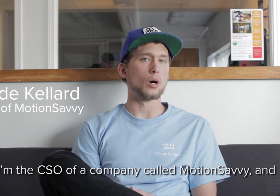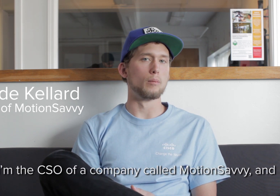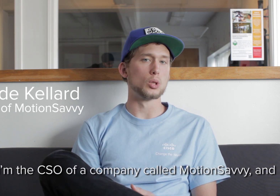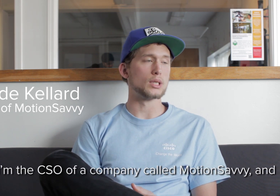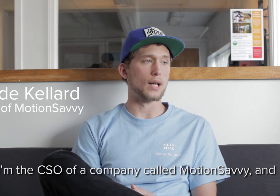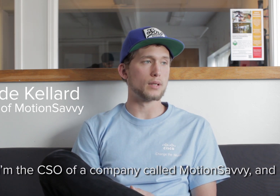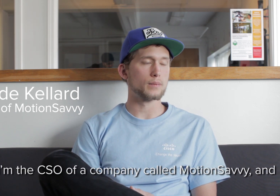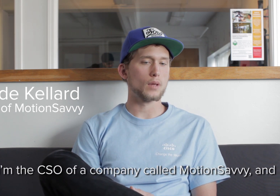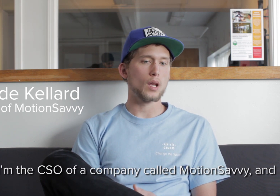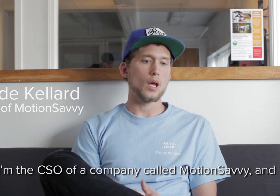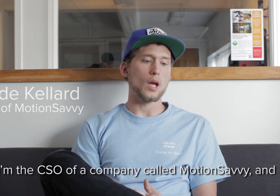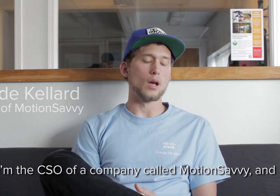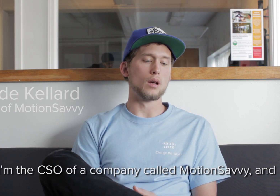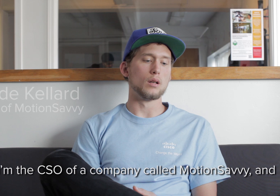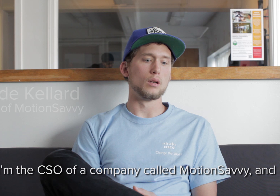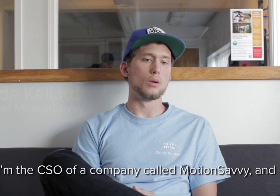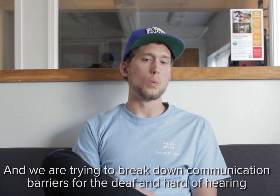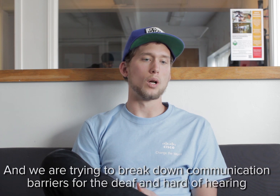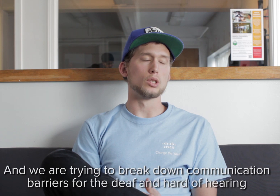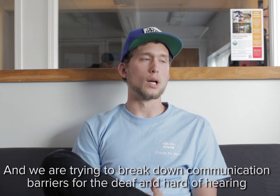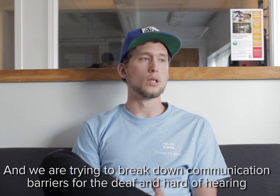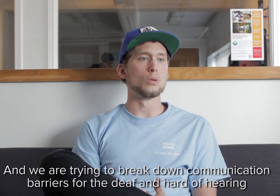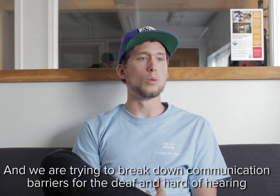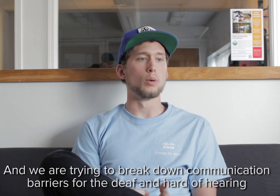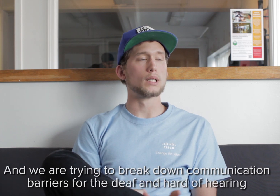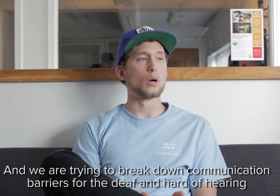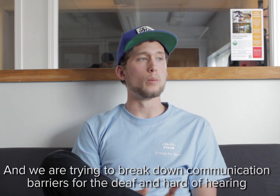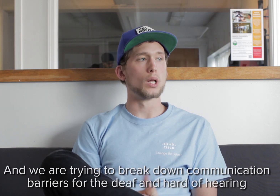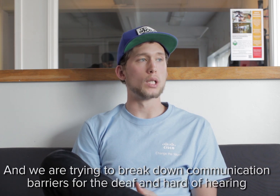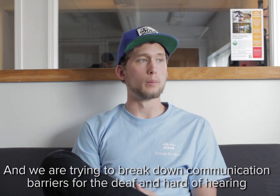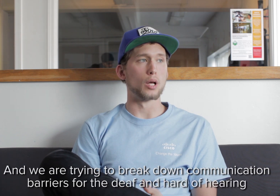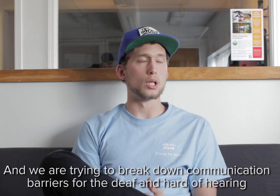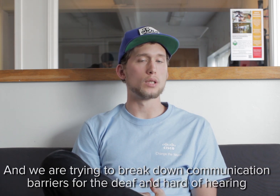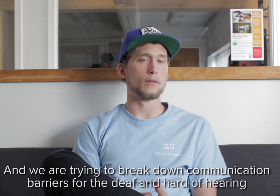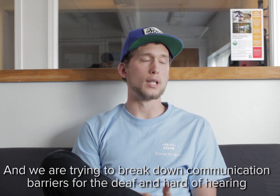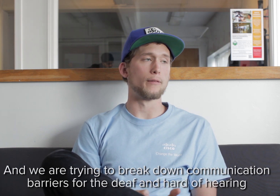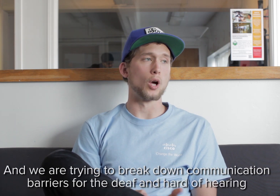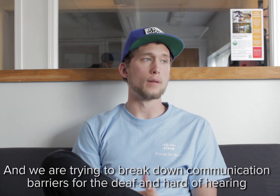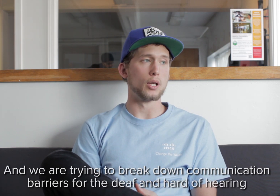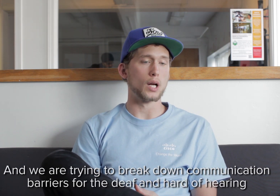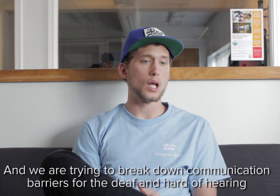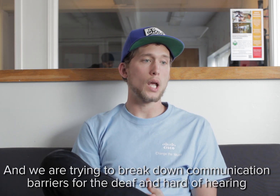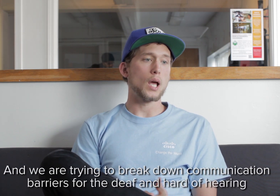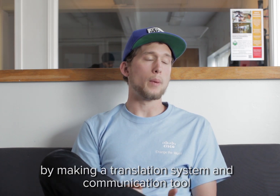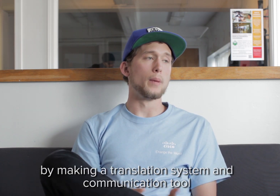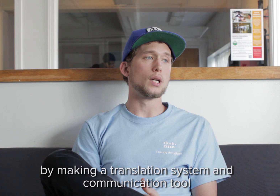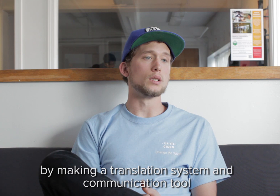called Motion Savvy and we are trying to break down communication barriers for the deaf and hard of hearing by making